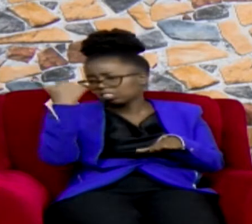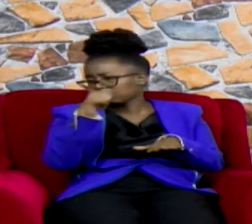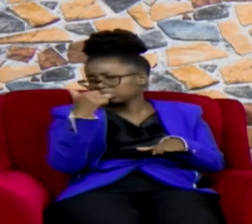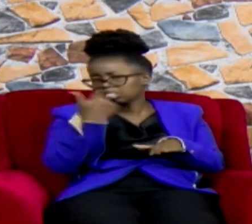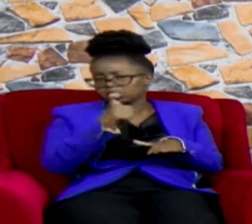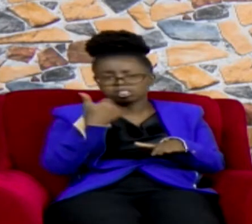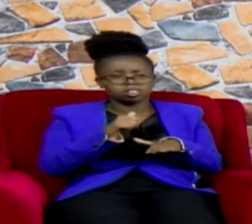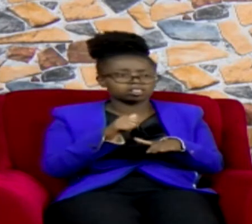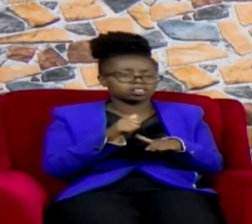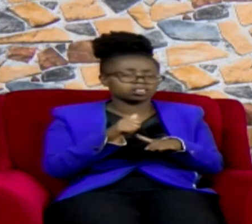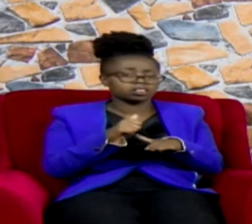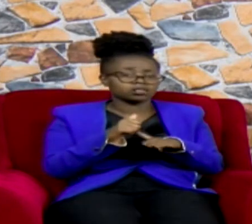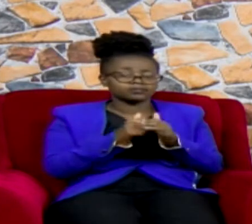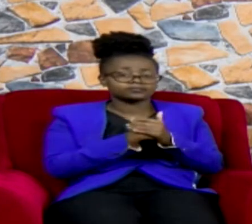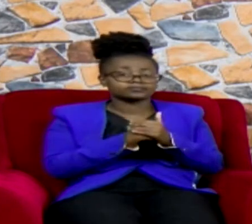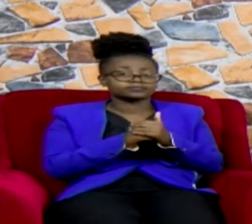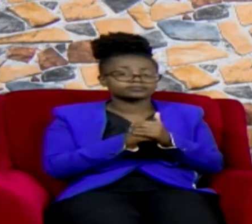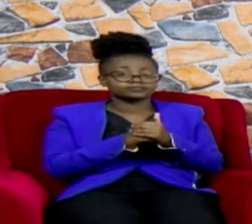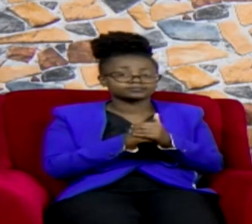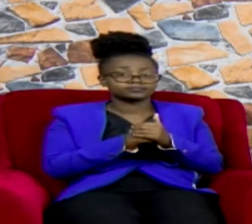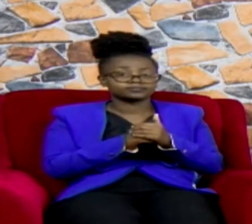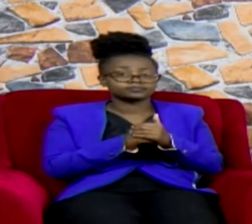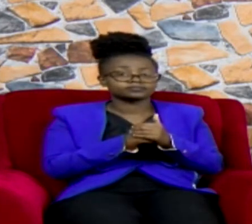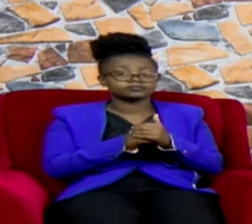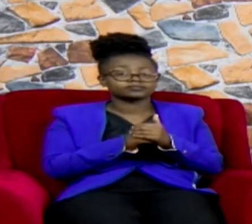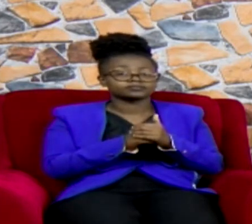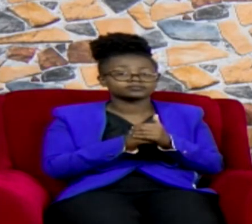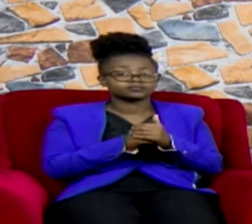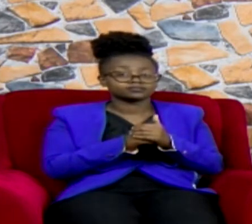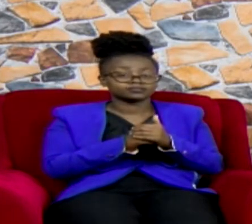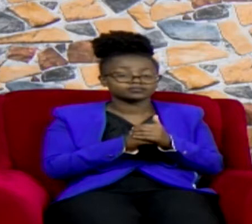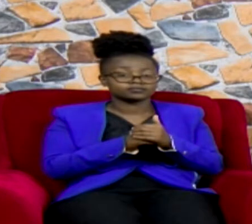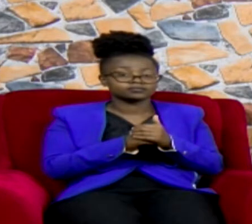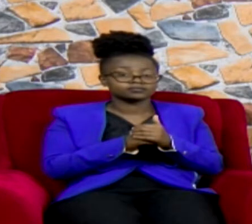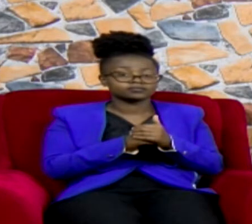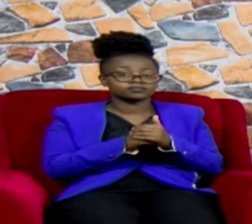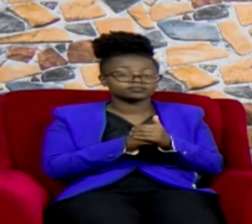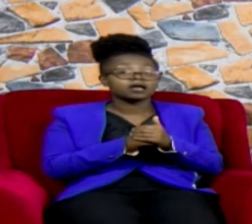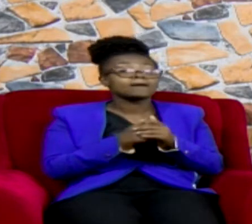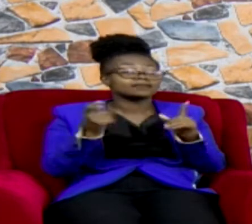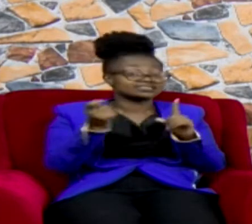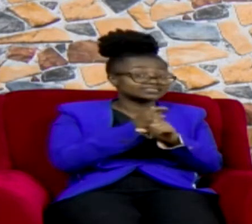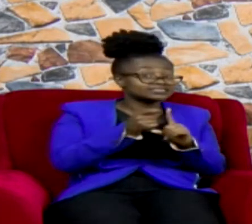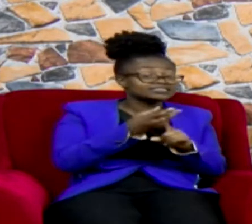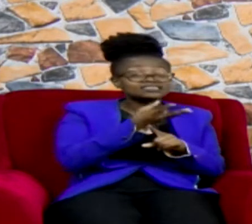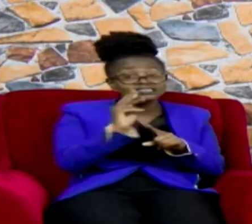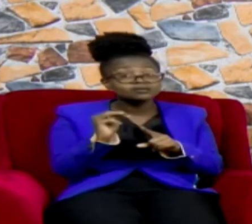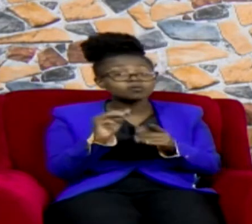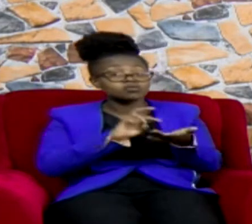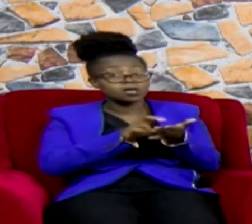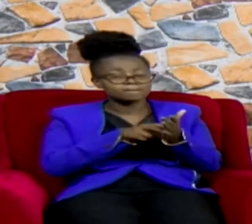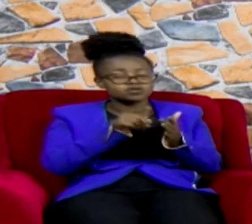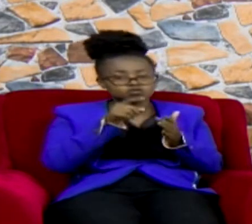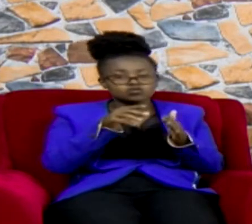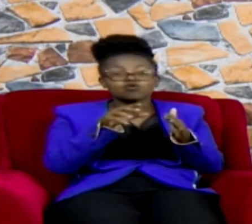I've done a whole term of that. How was school? So it was we school. must also train them on the meaning of